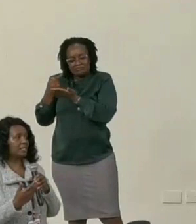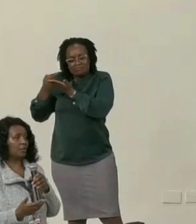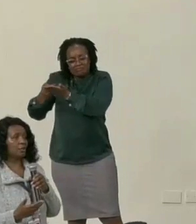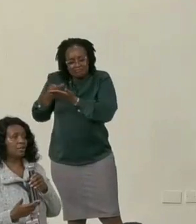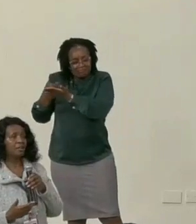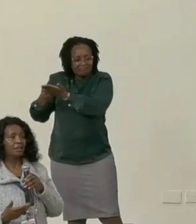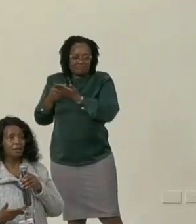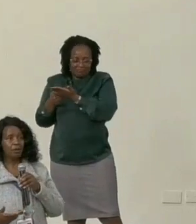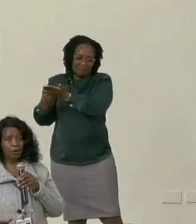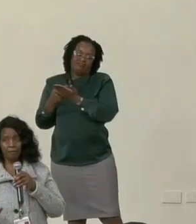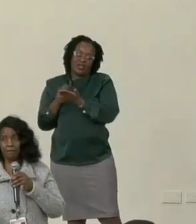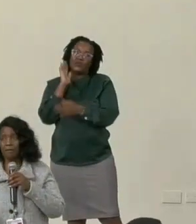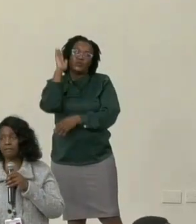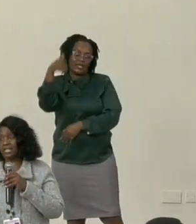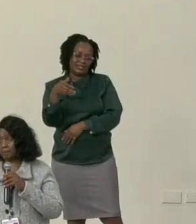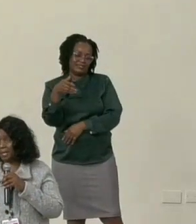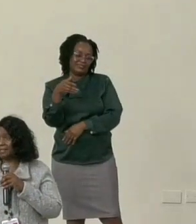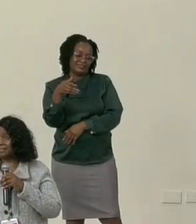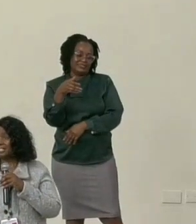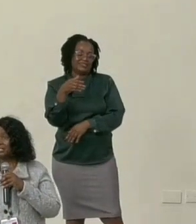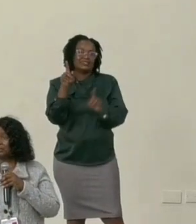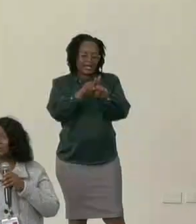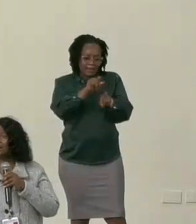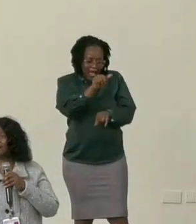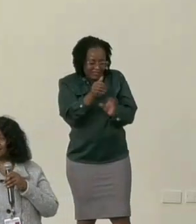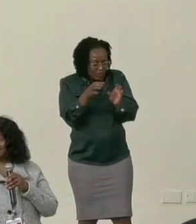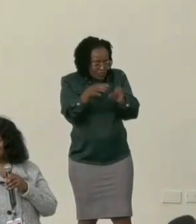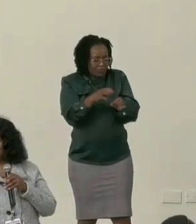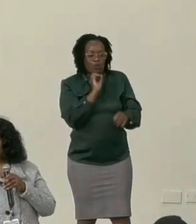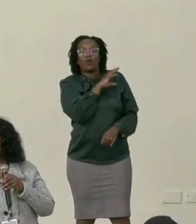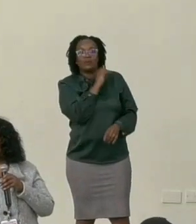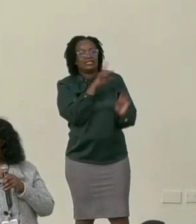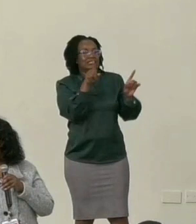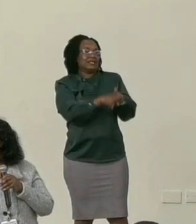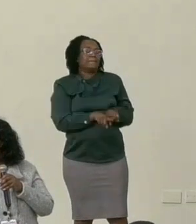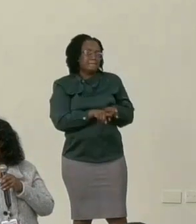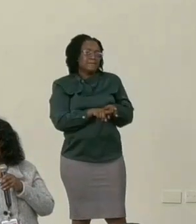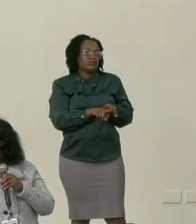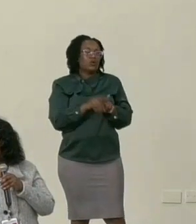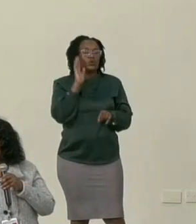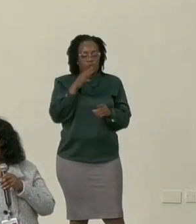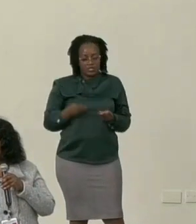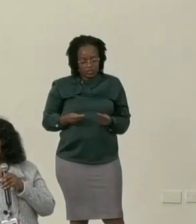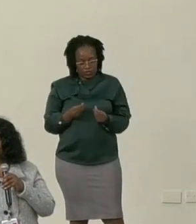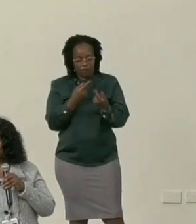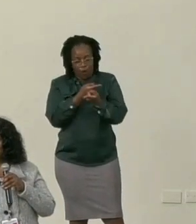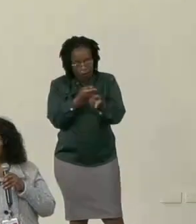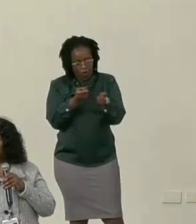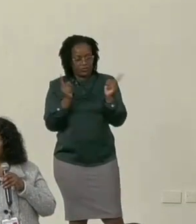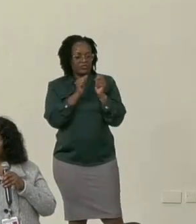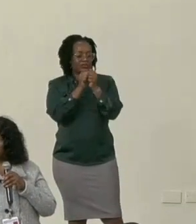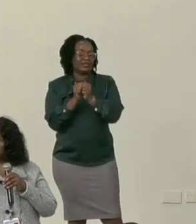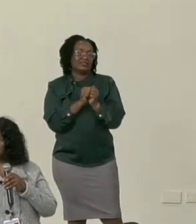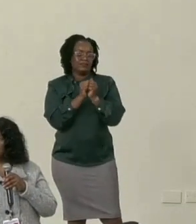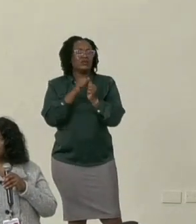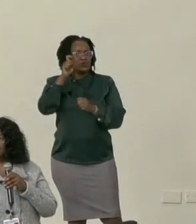another category of taxpayers who have asked a similar question. And we are saying we